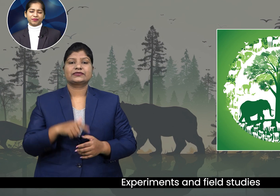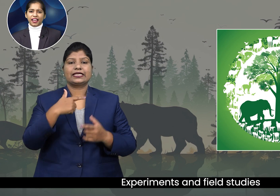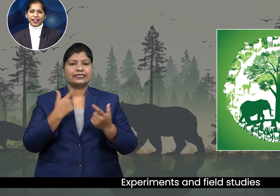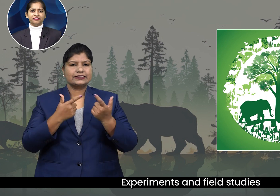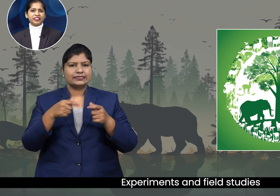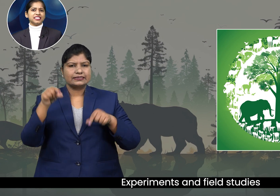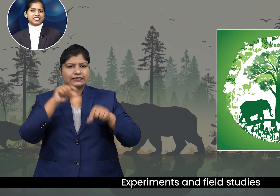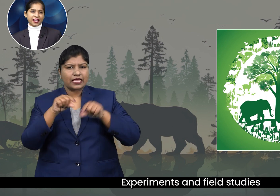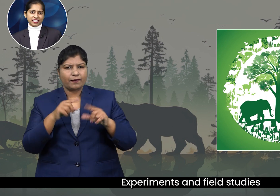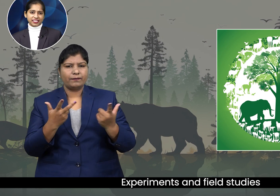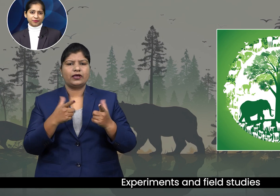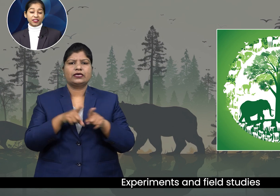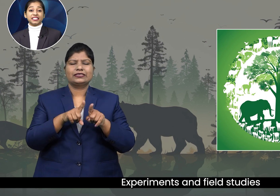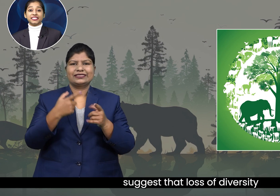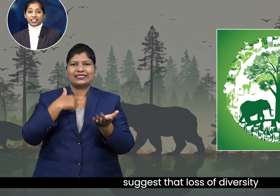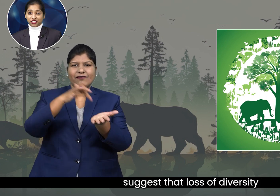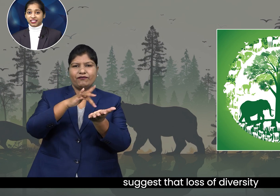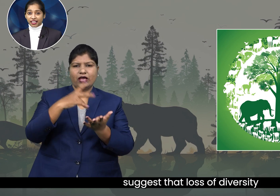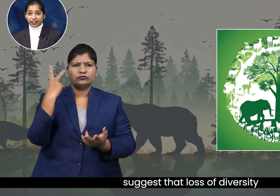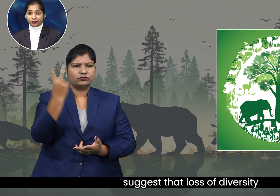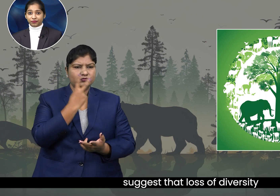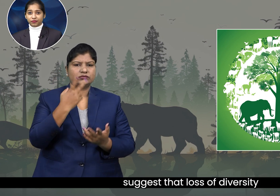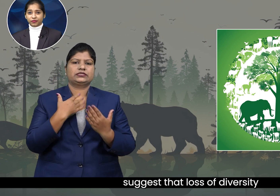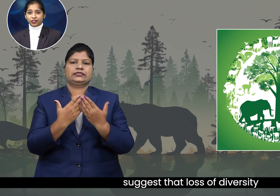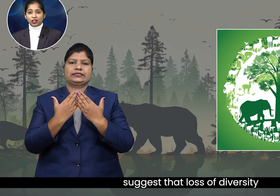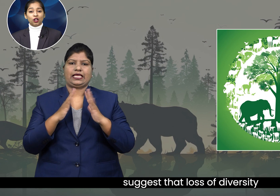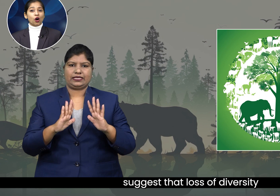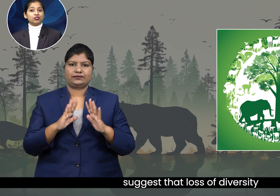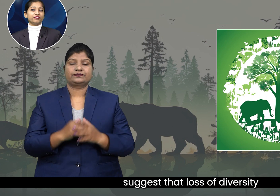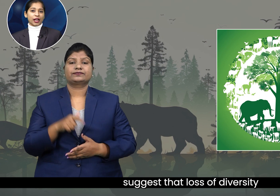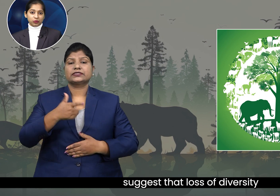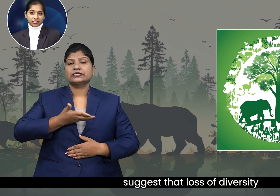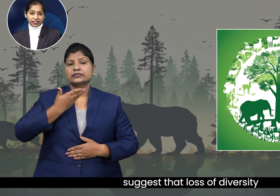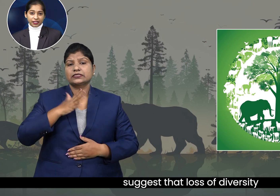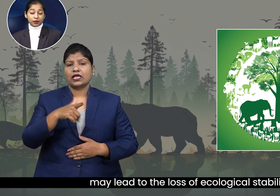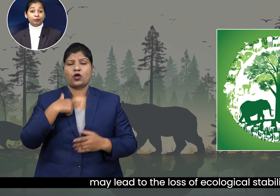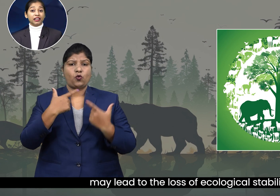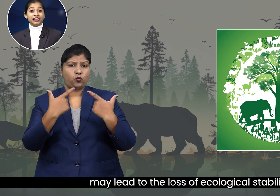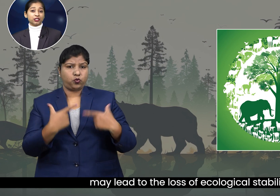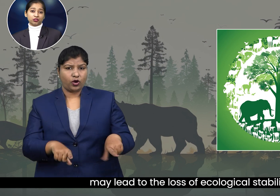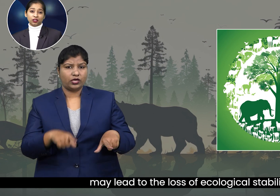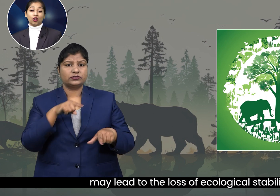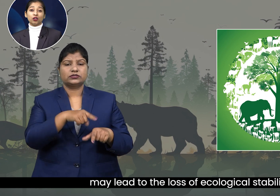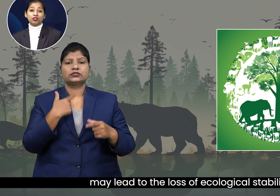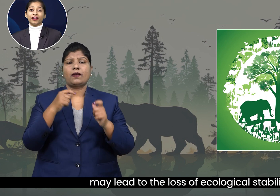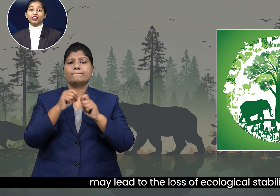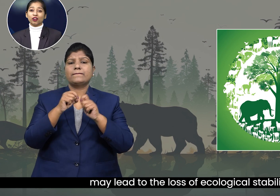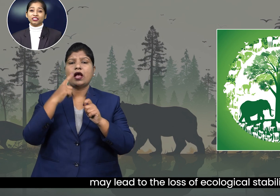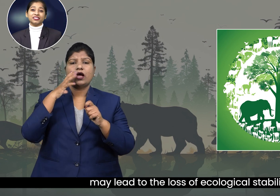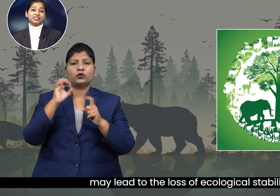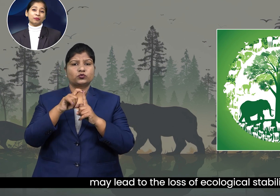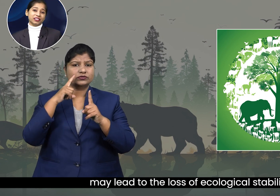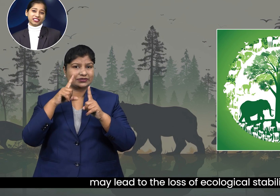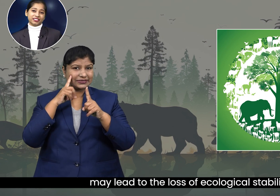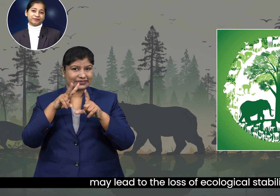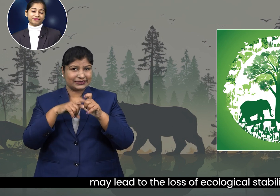Experiments and field studies suggest that loss of diversity may lead to the loss of